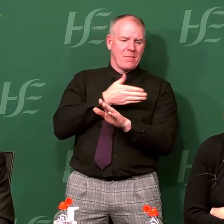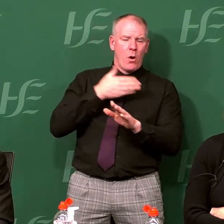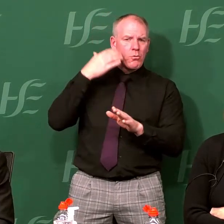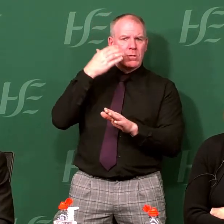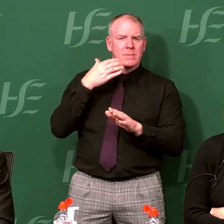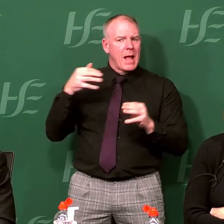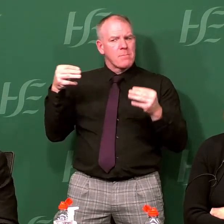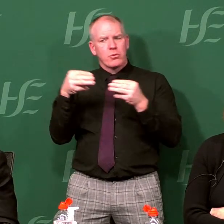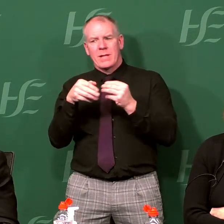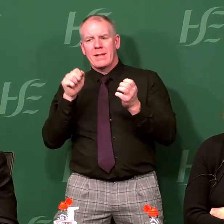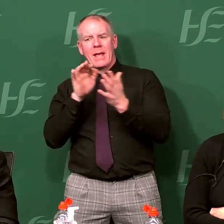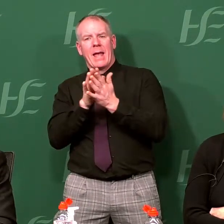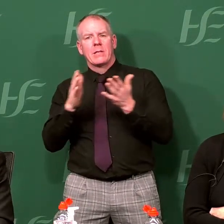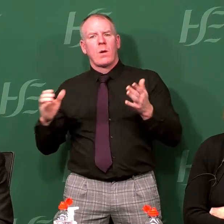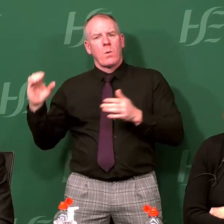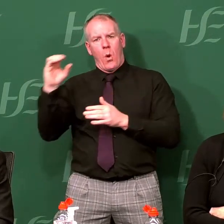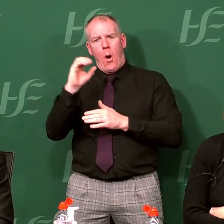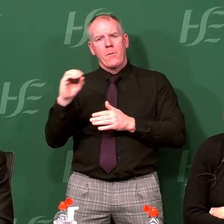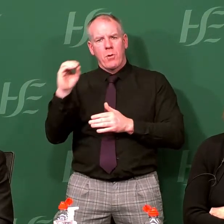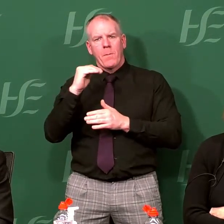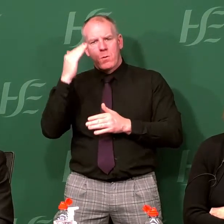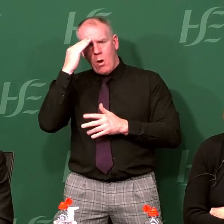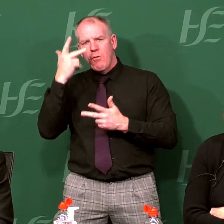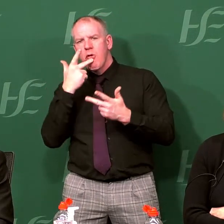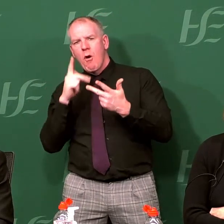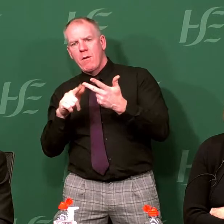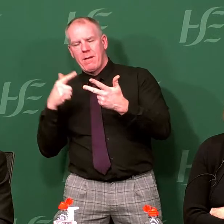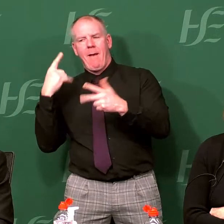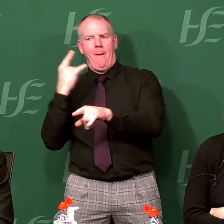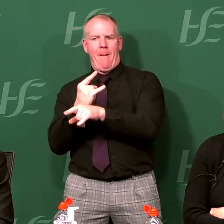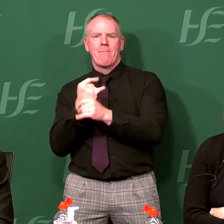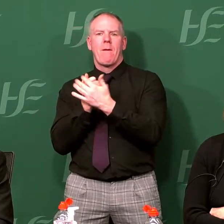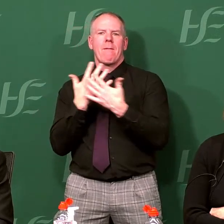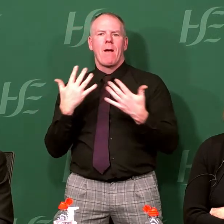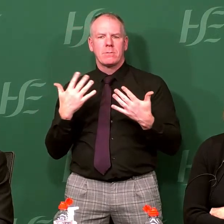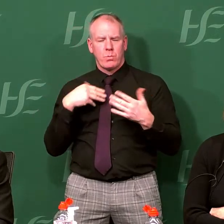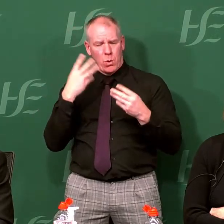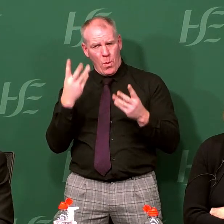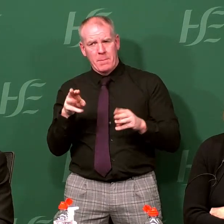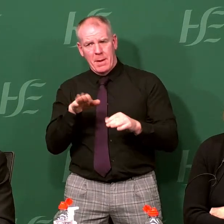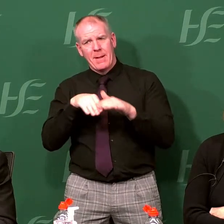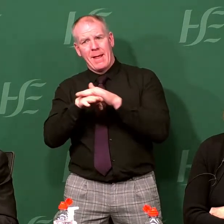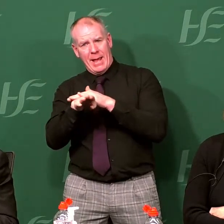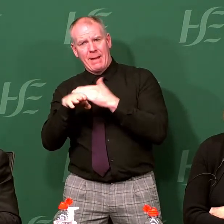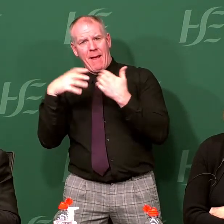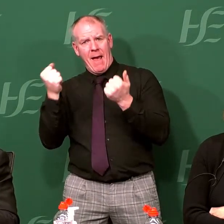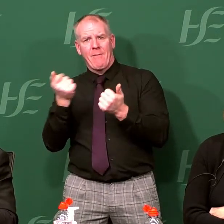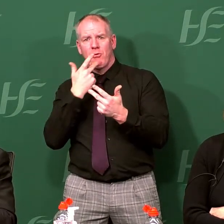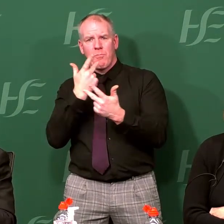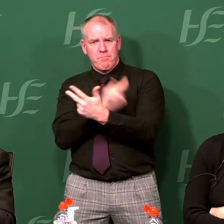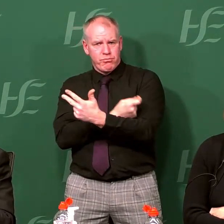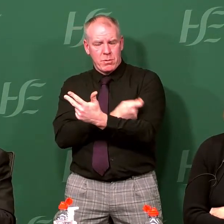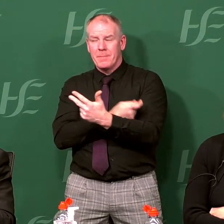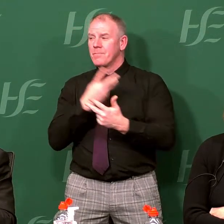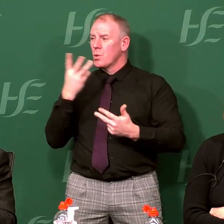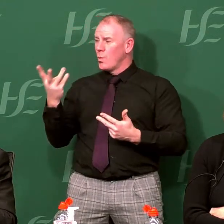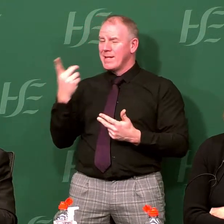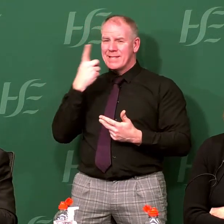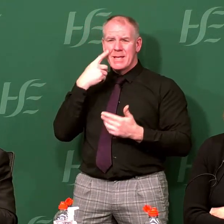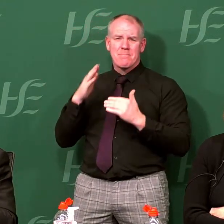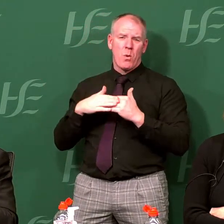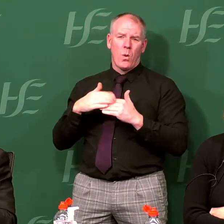against Omicron, we know it's proven. So, yes, we'll be calling on the public, come forward. Certainly, you will see a slower levels